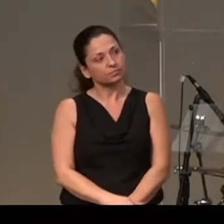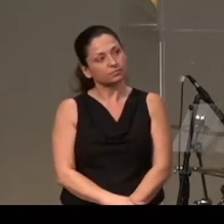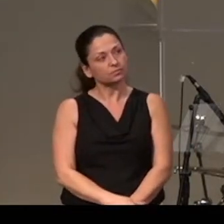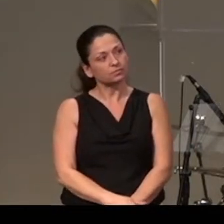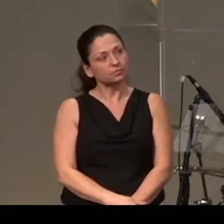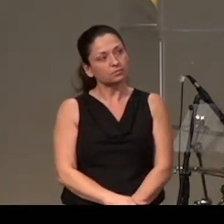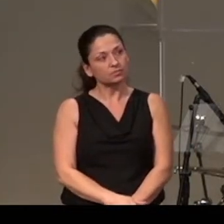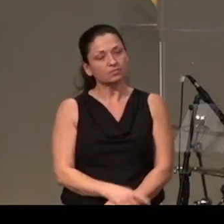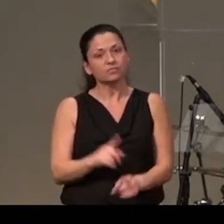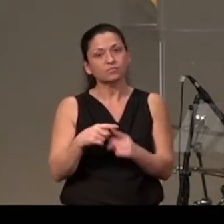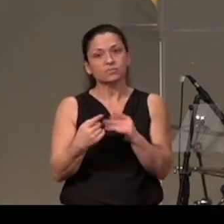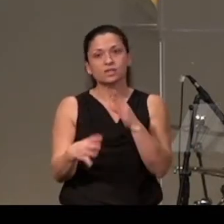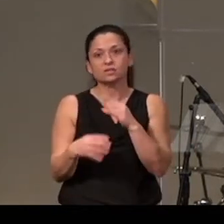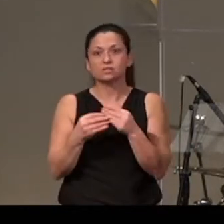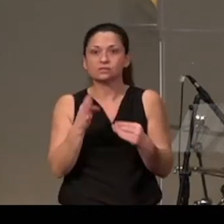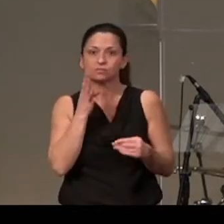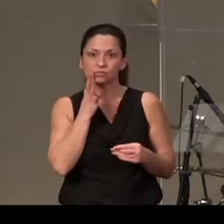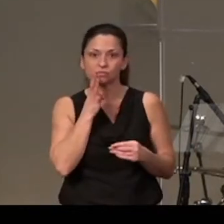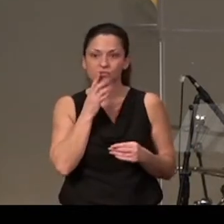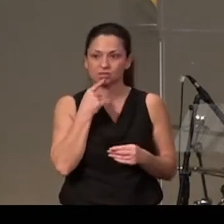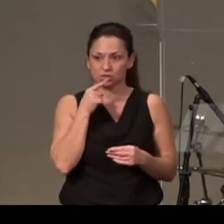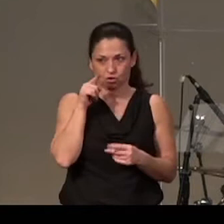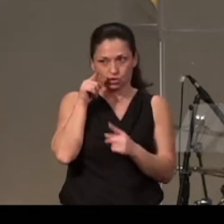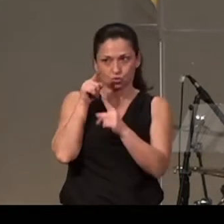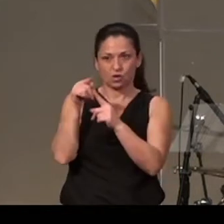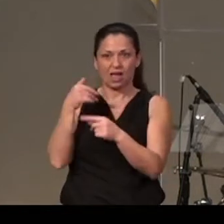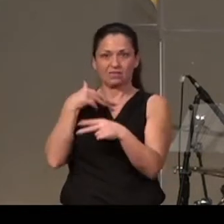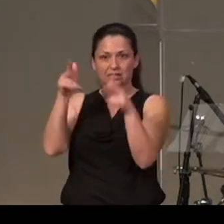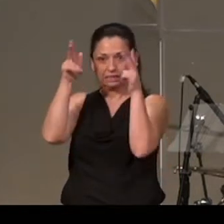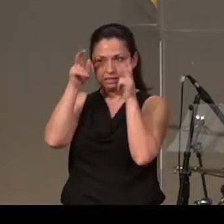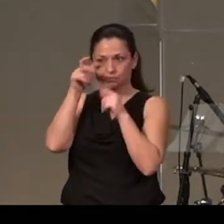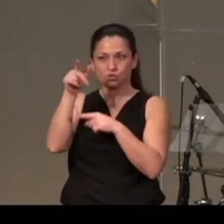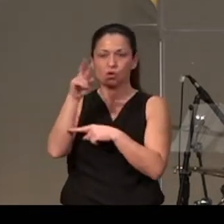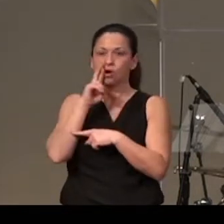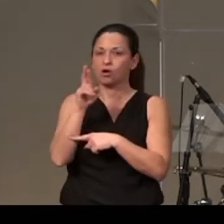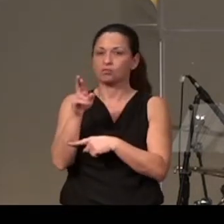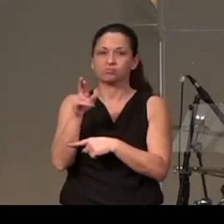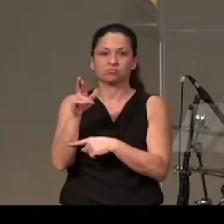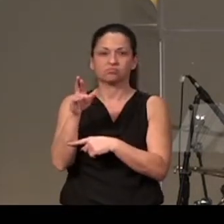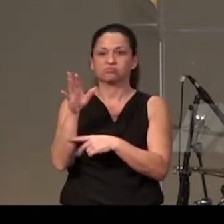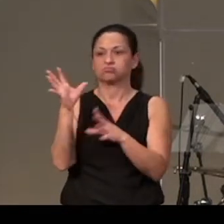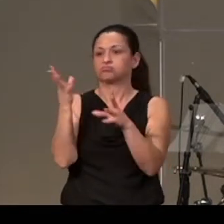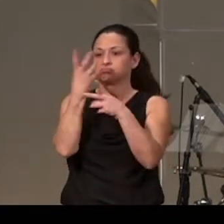they add to that what? You have a demon. You're possessed by the demon.